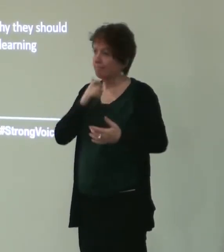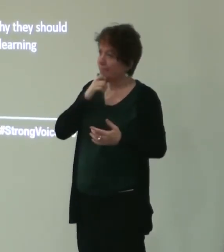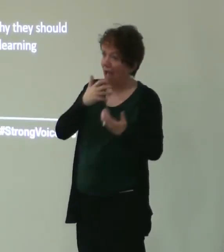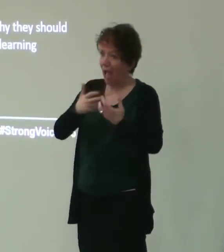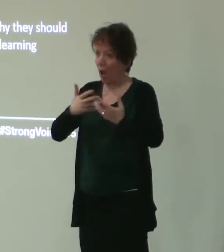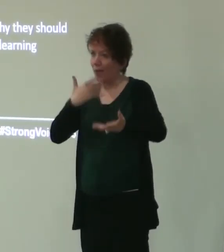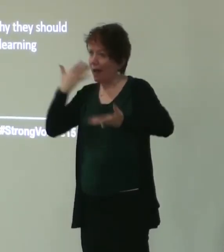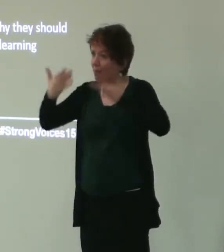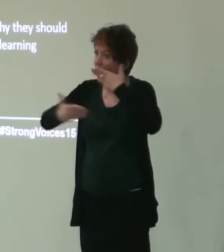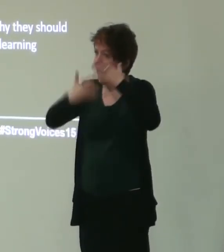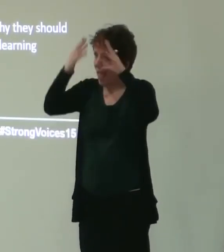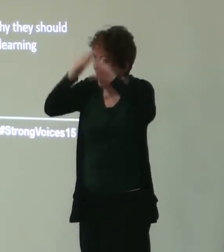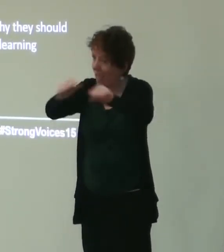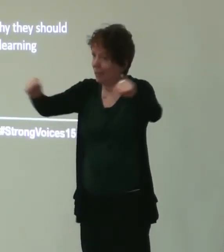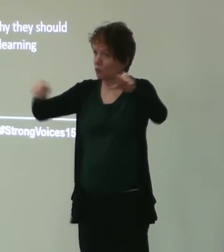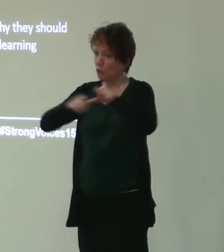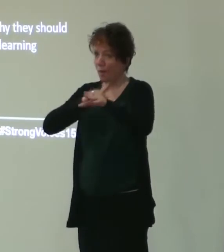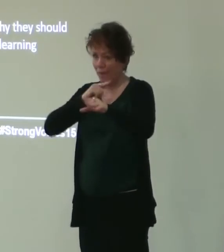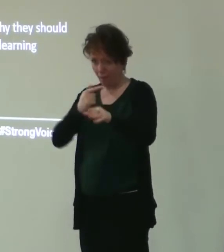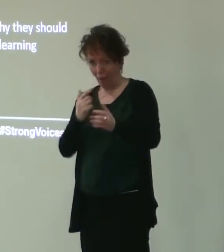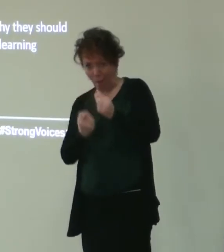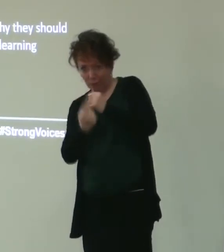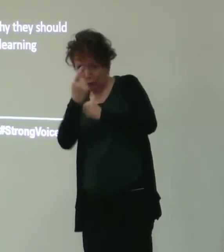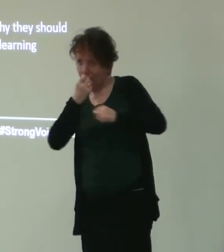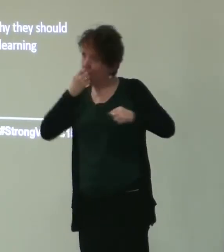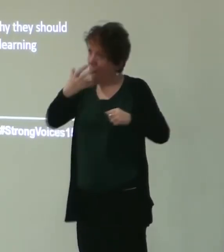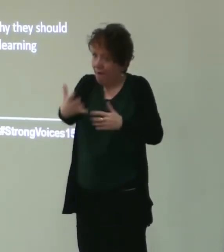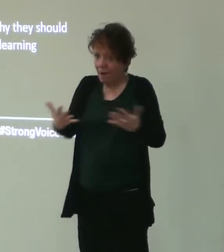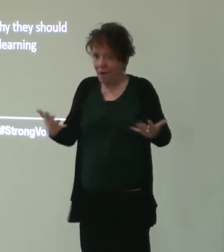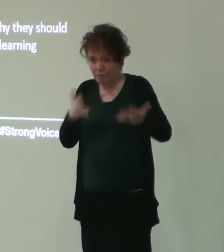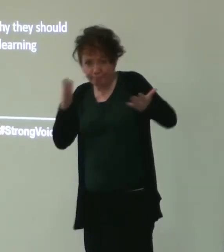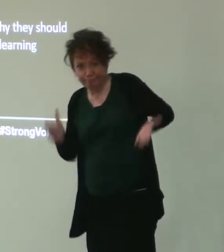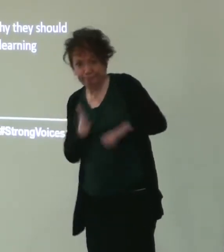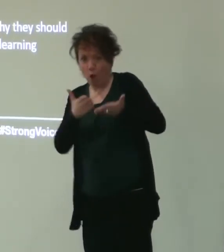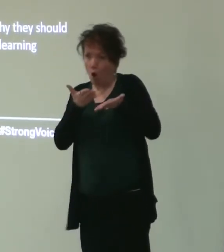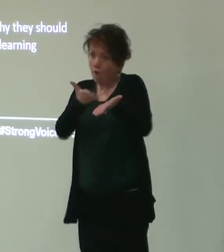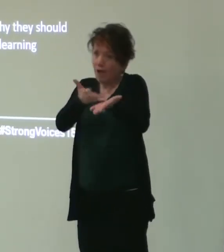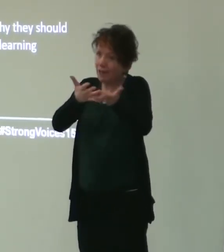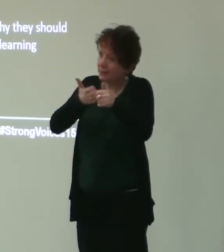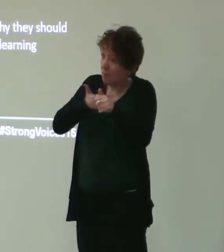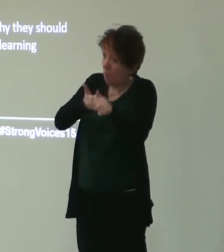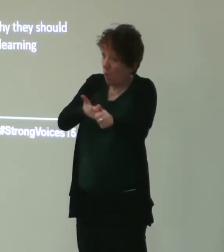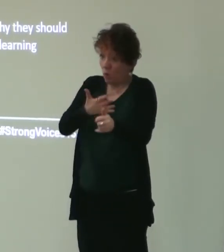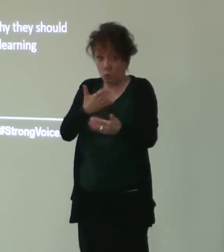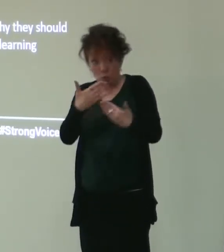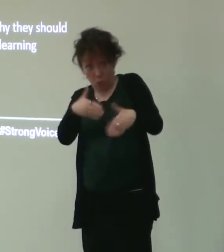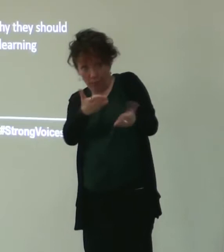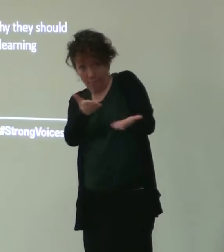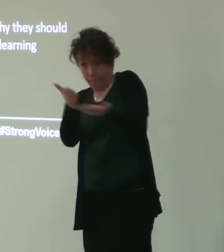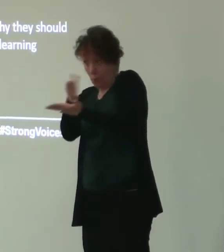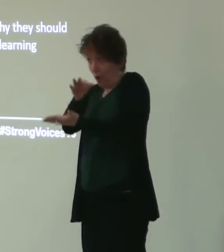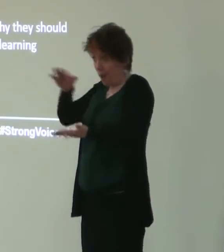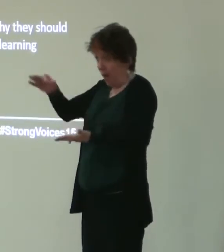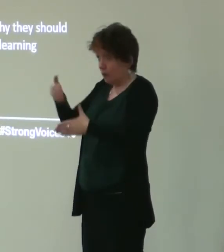these opportunities to young people and get them to understand and also offer them support to apply for them.